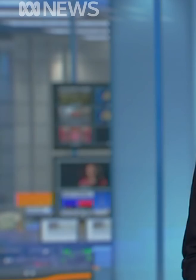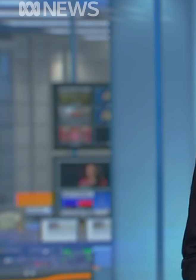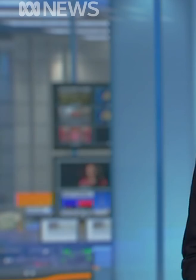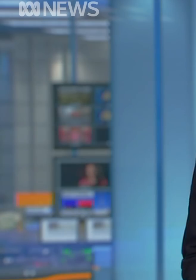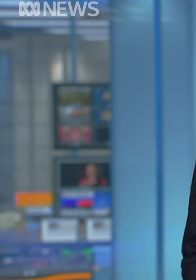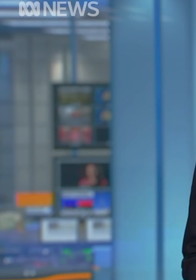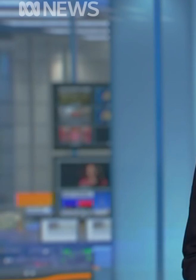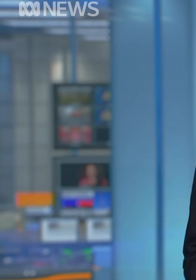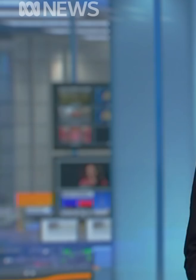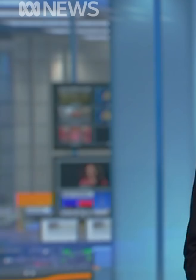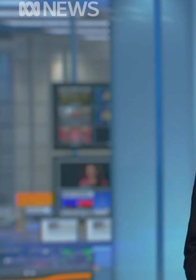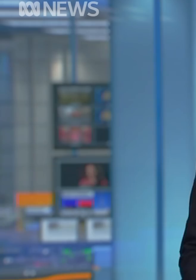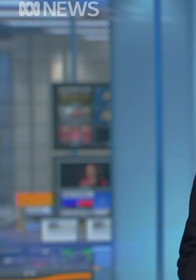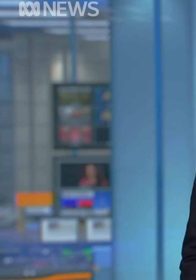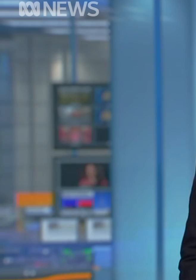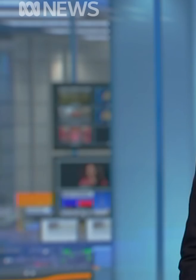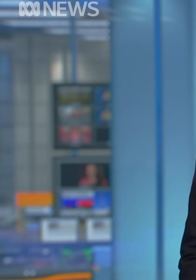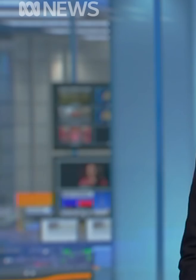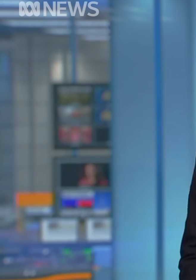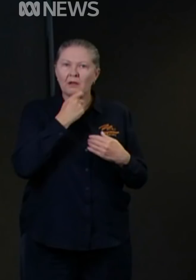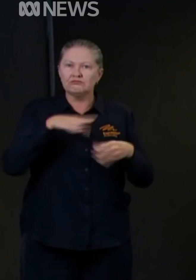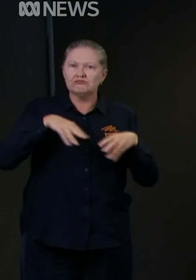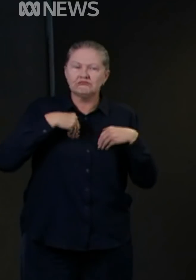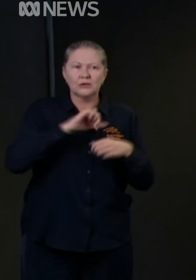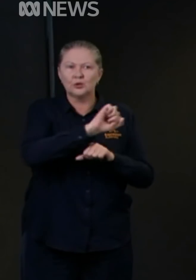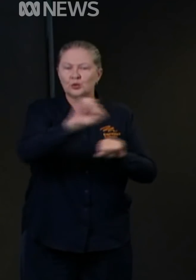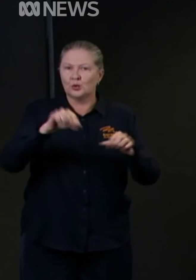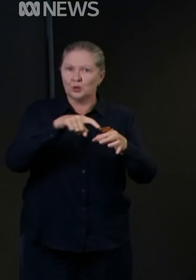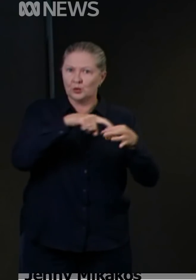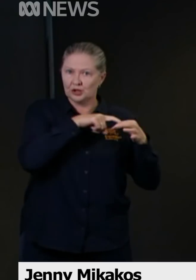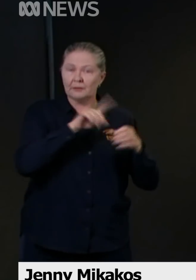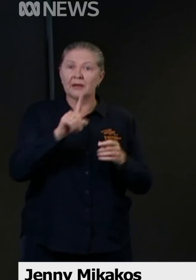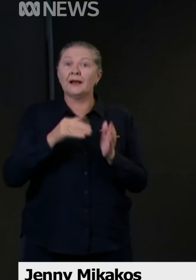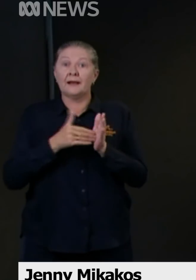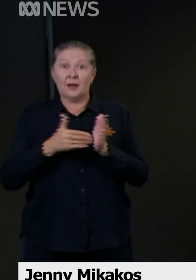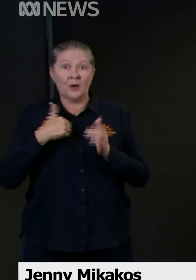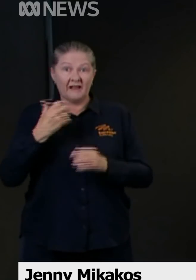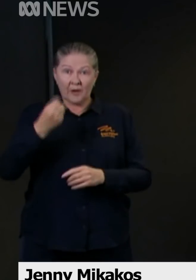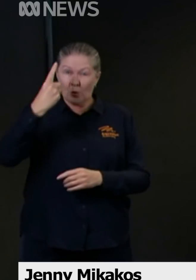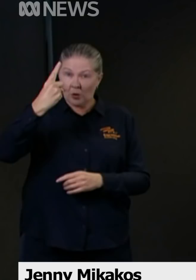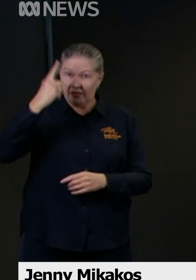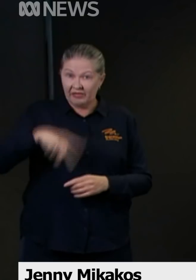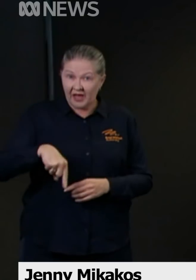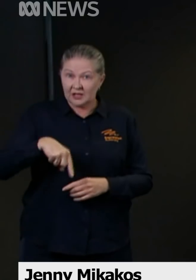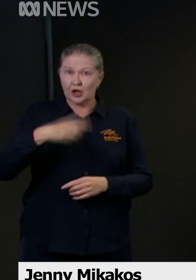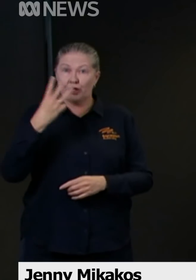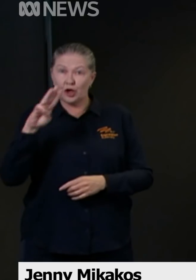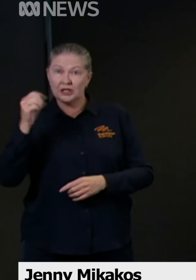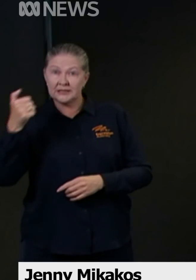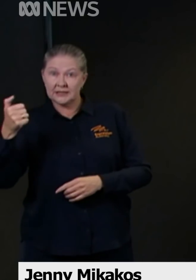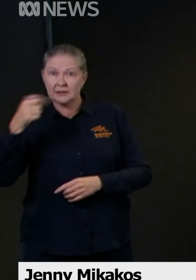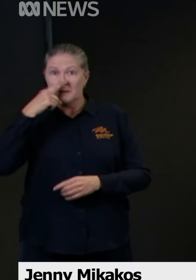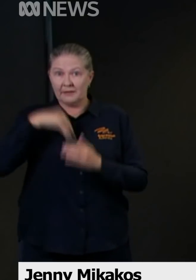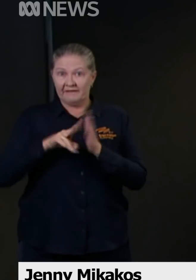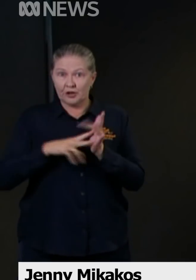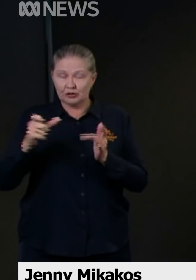of cases has now passed through 1,000. I can confirm that we have 1,036 Victorians